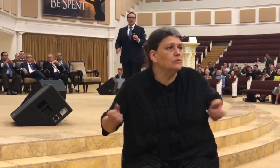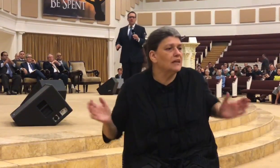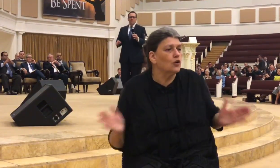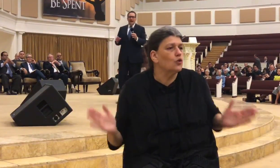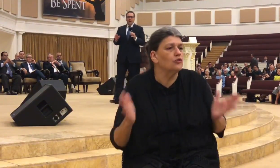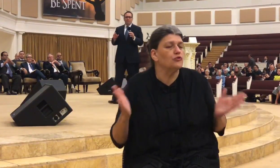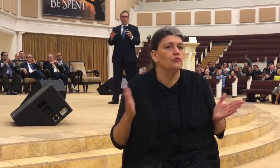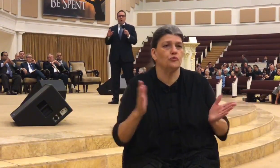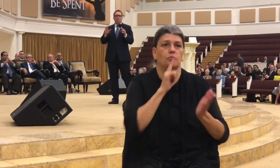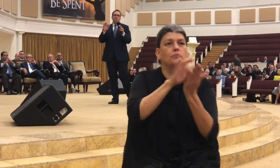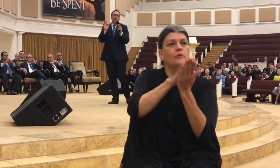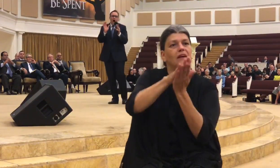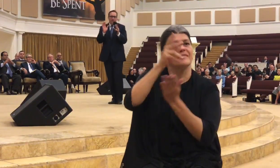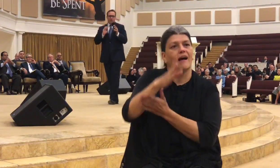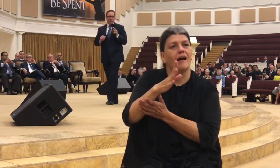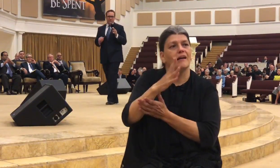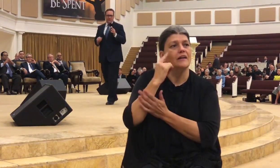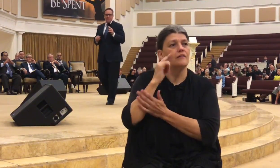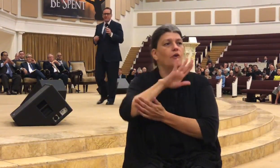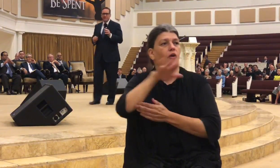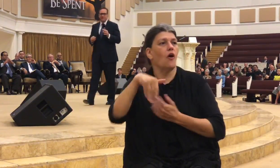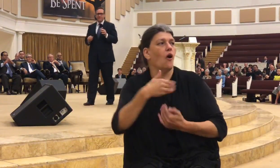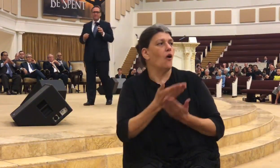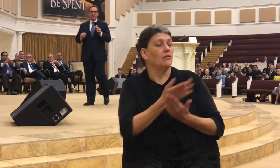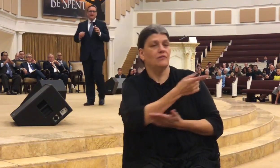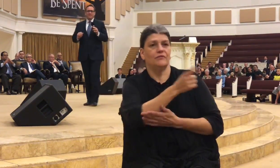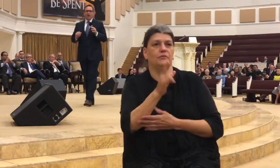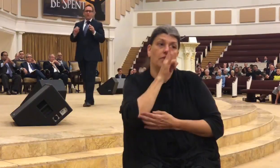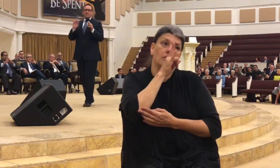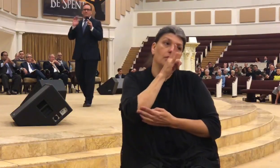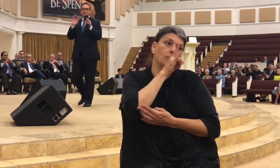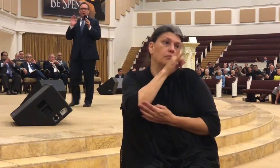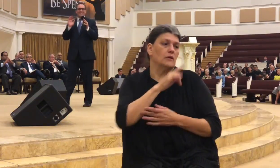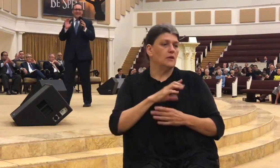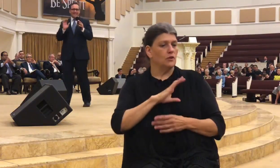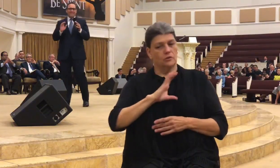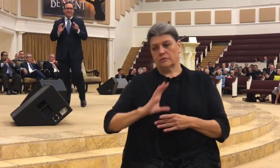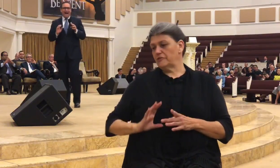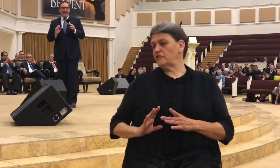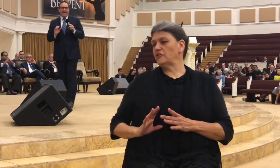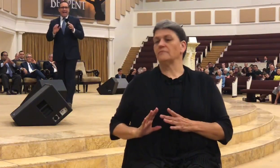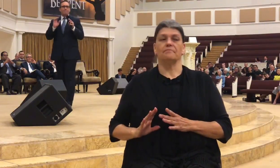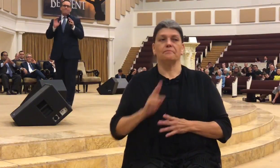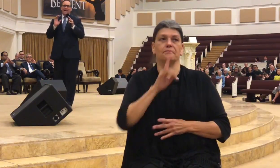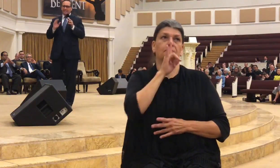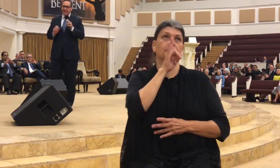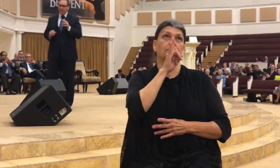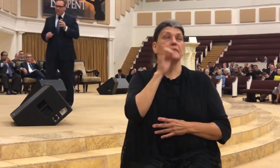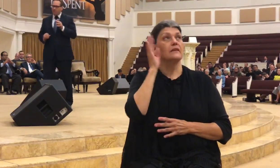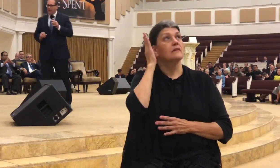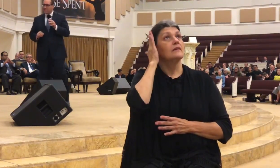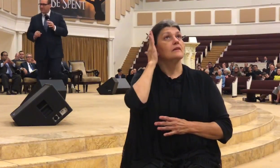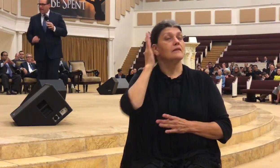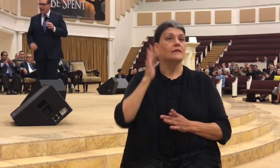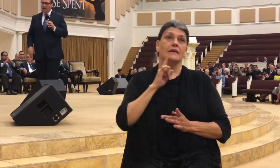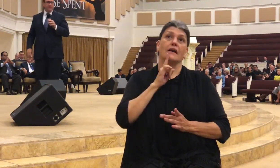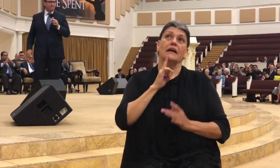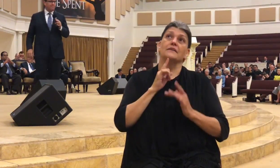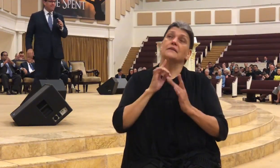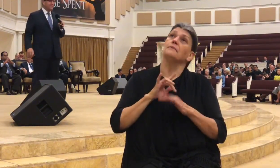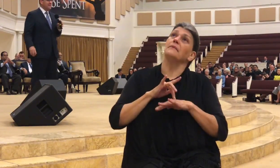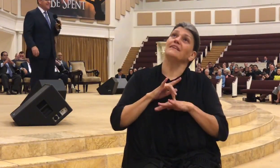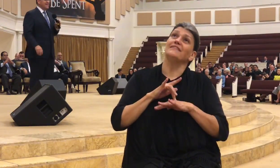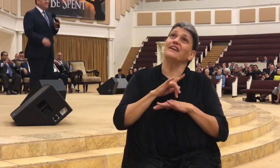for all of you that are more posh Christians, that want to be more dignified and meditate on the presence of